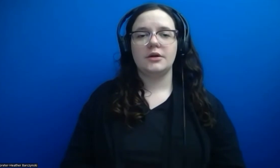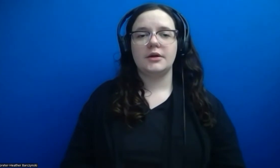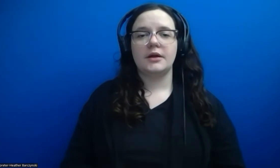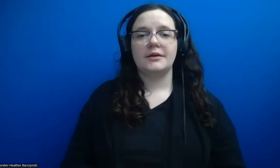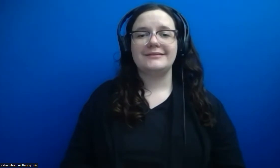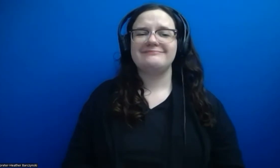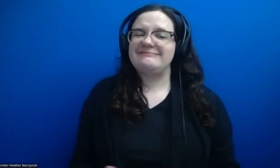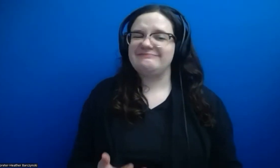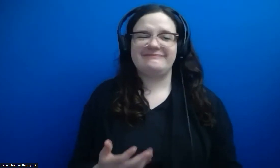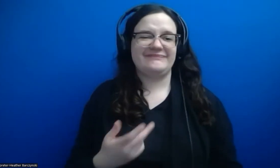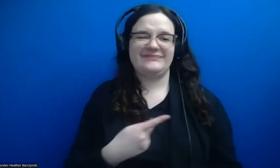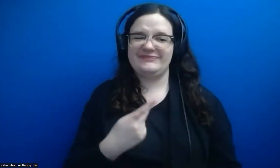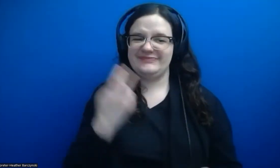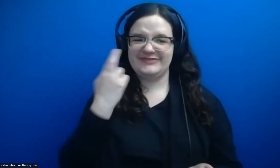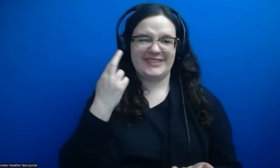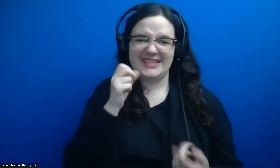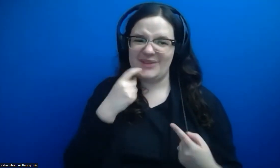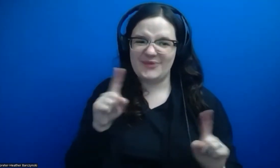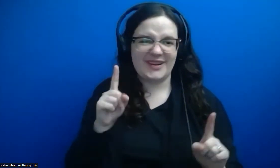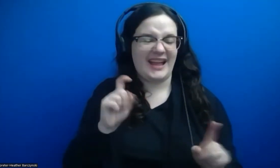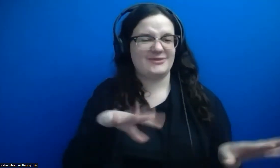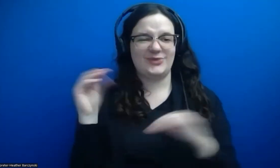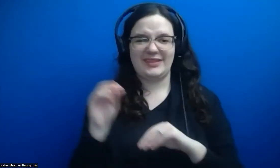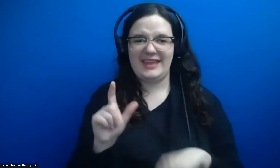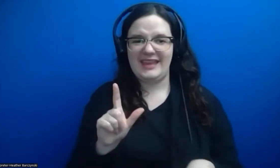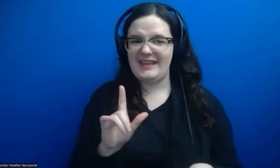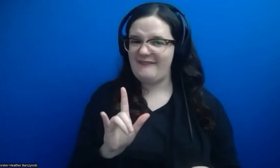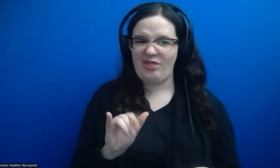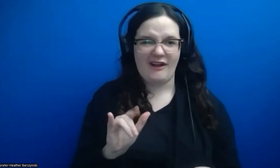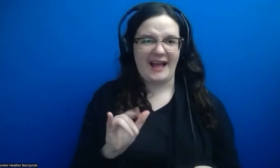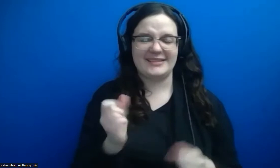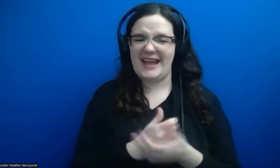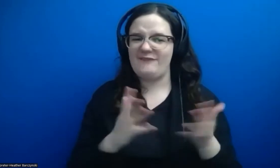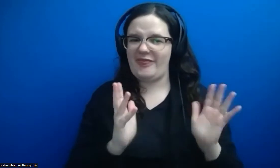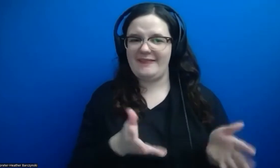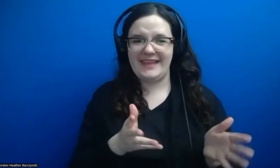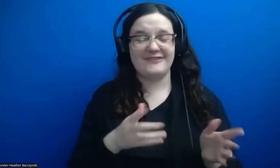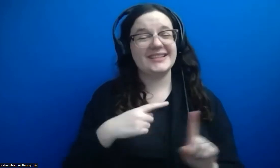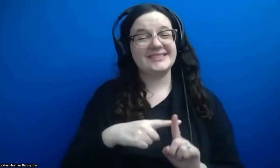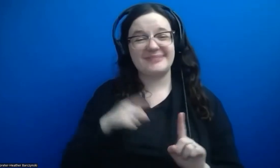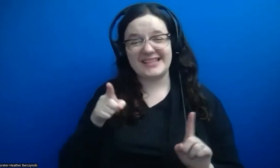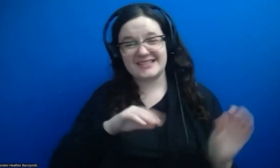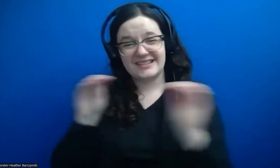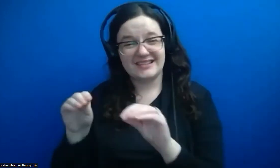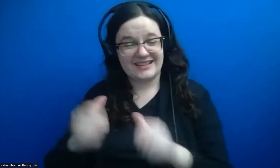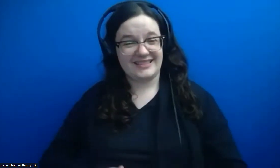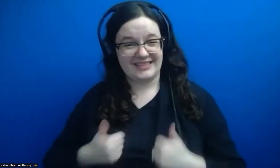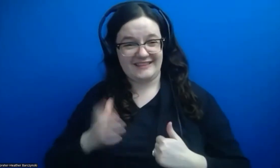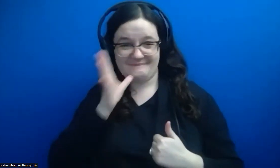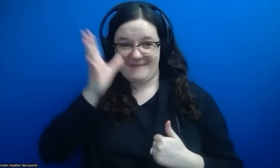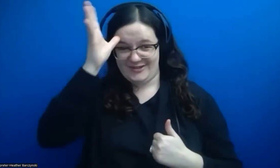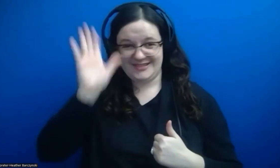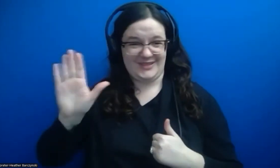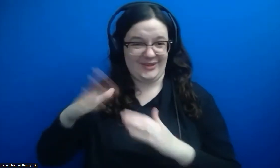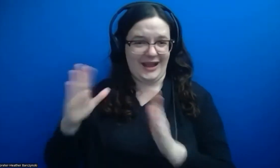we realized it wasn't going to work. We were going to have to leave Long Island. We were going to have to leave everything behind. Plus, just living at my parents' house was just kind of difficult. So I thought I had